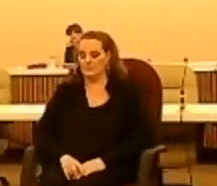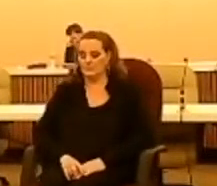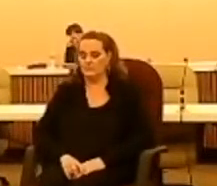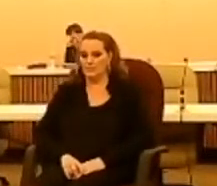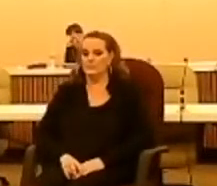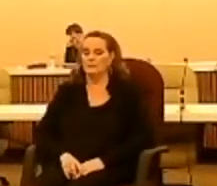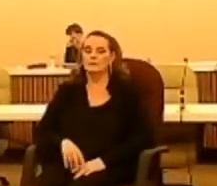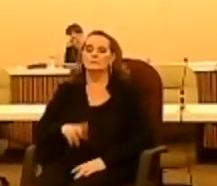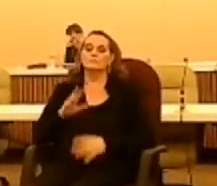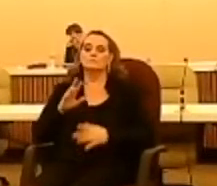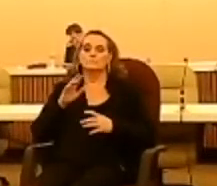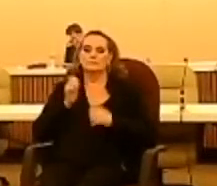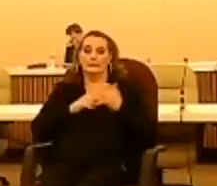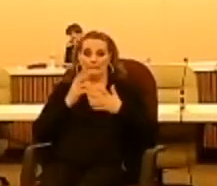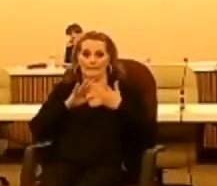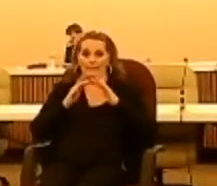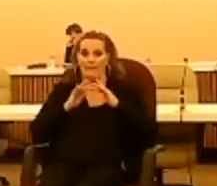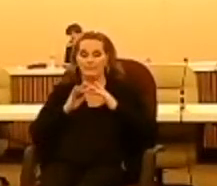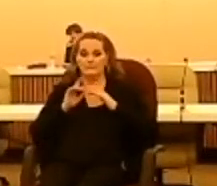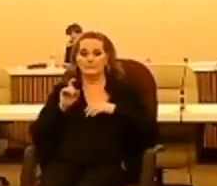Anything online?